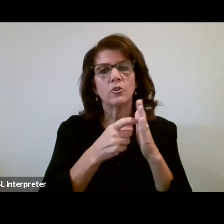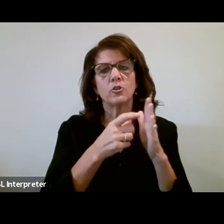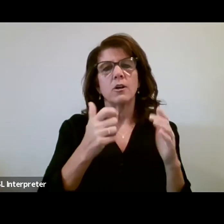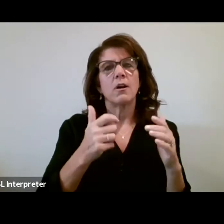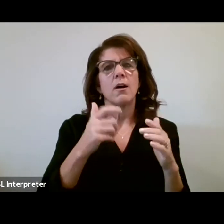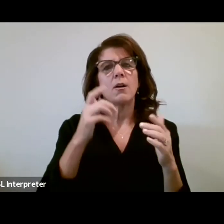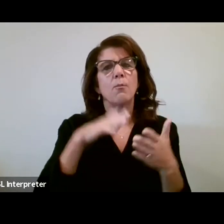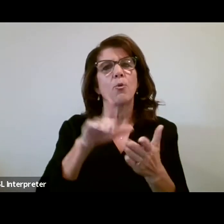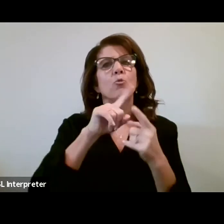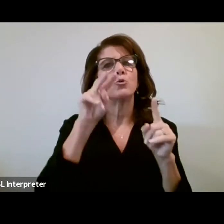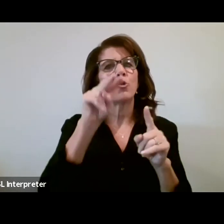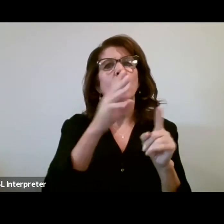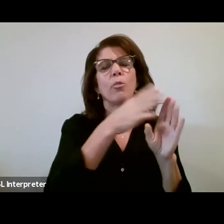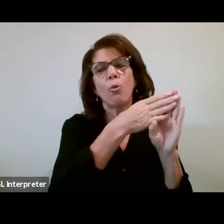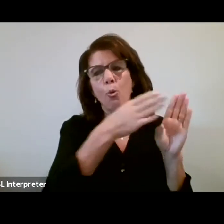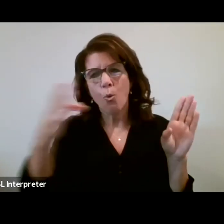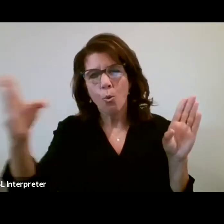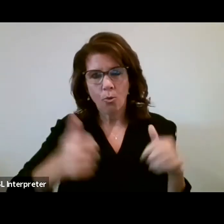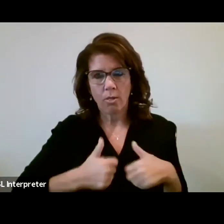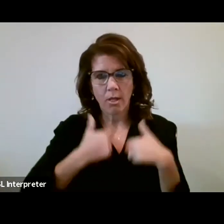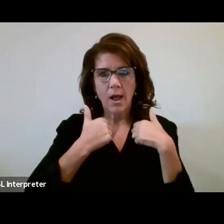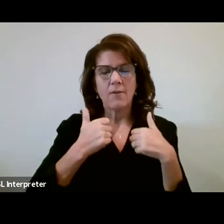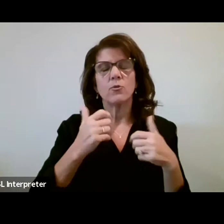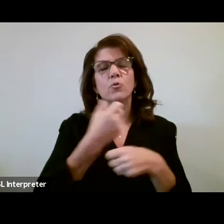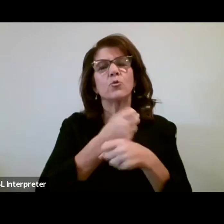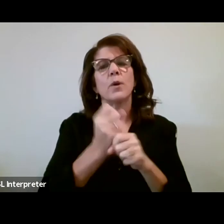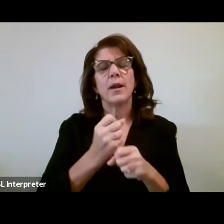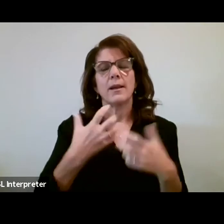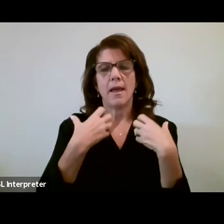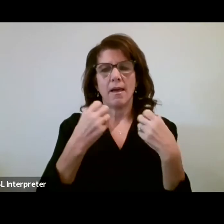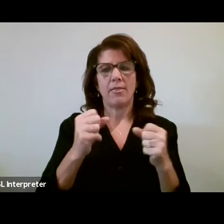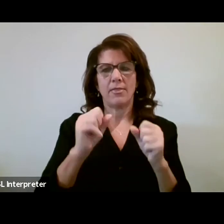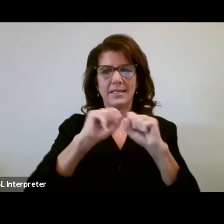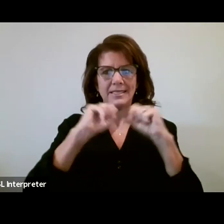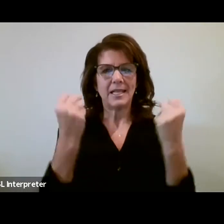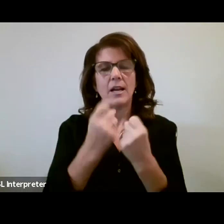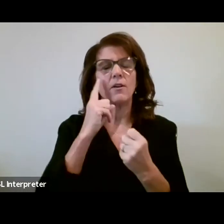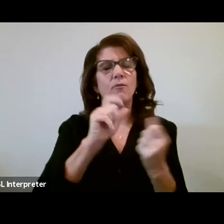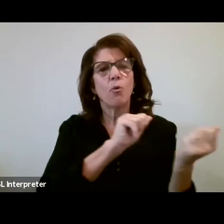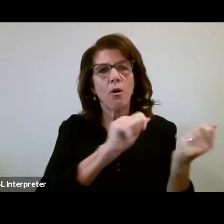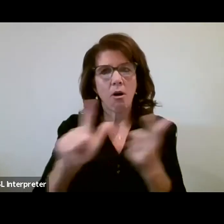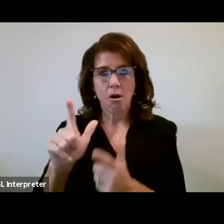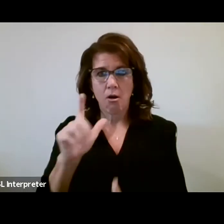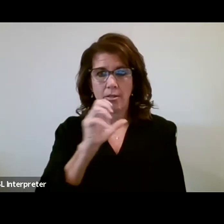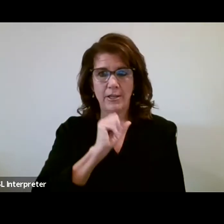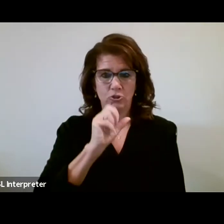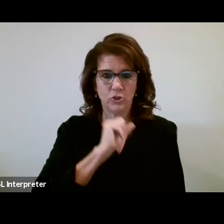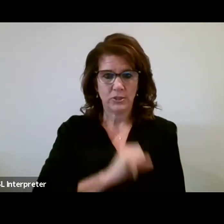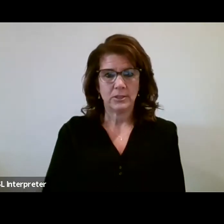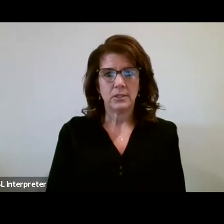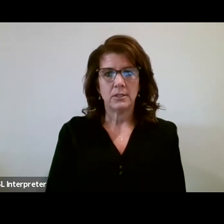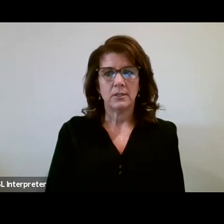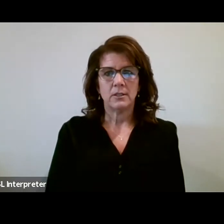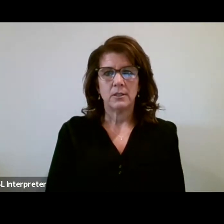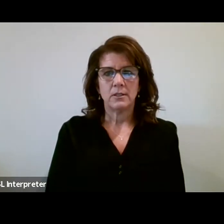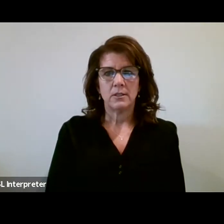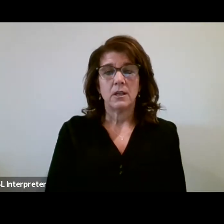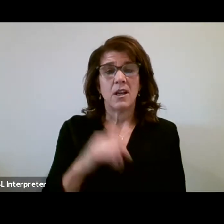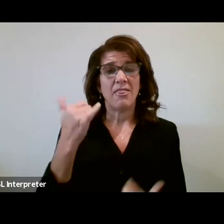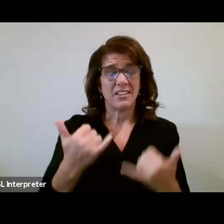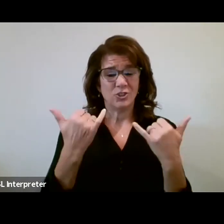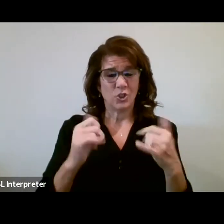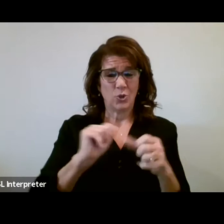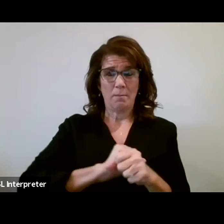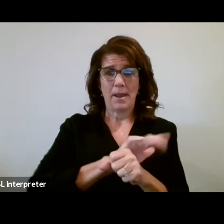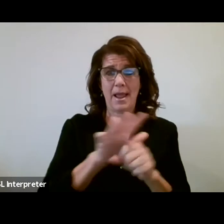approach to create a healthy society for all ages. This current pandemic has